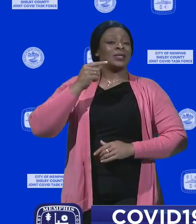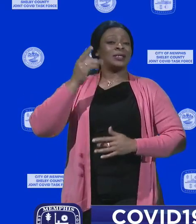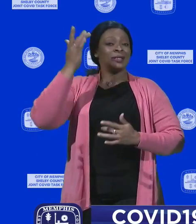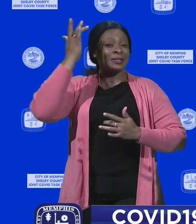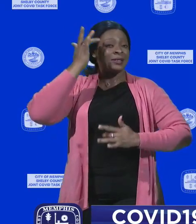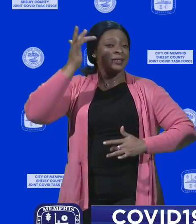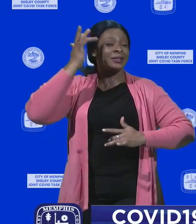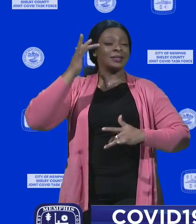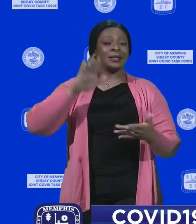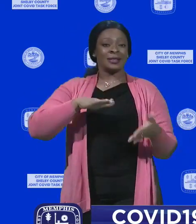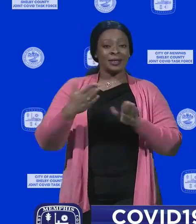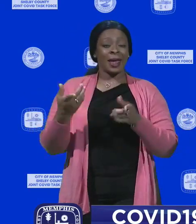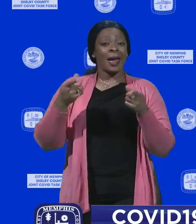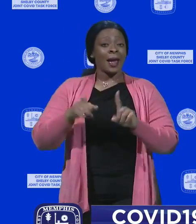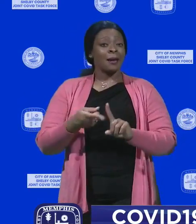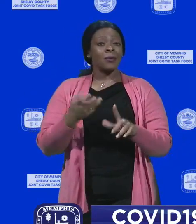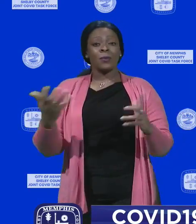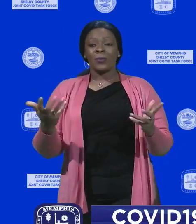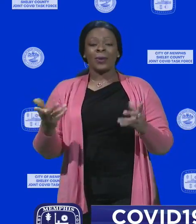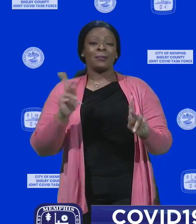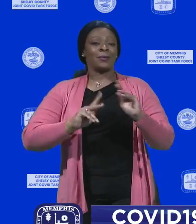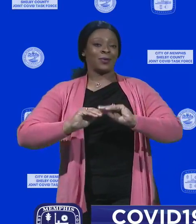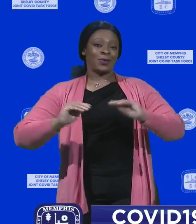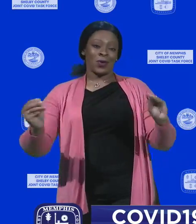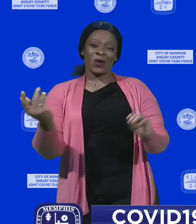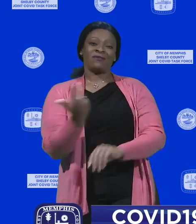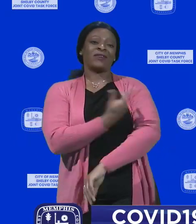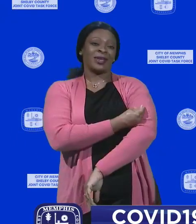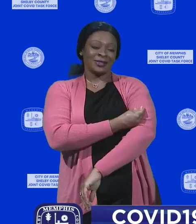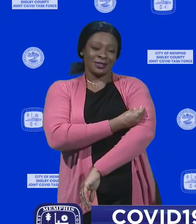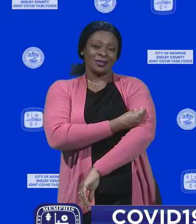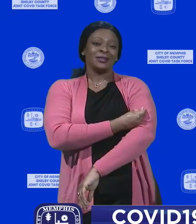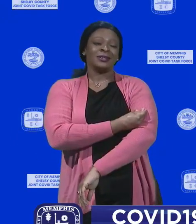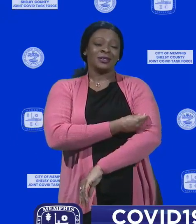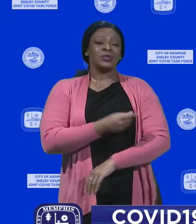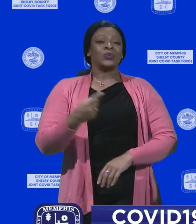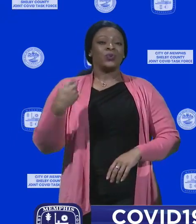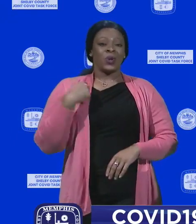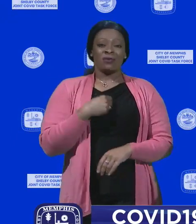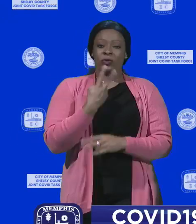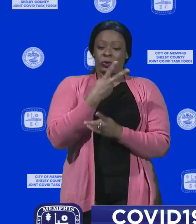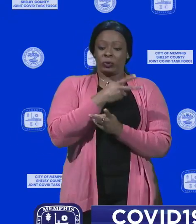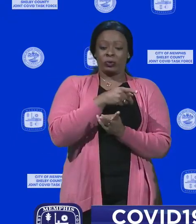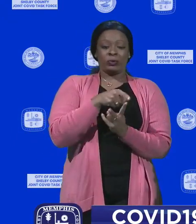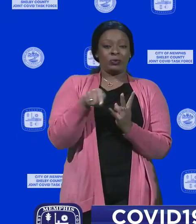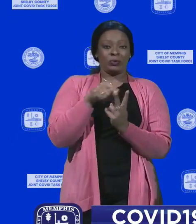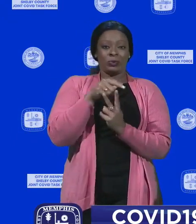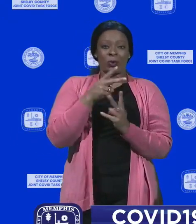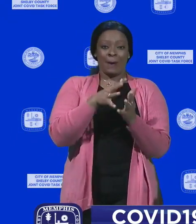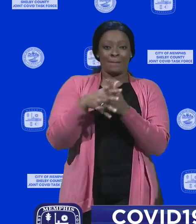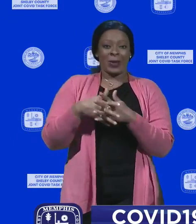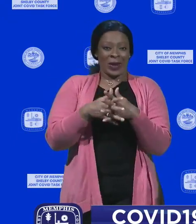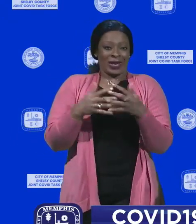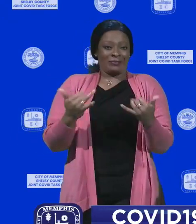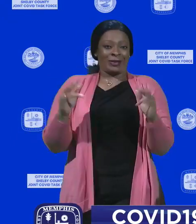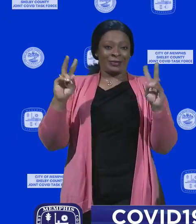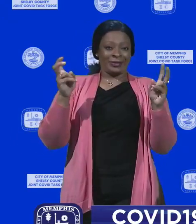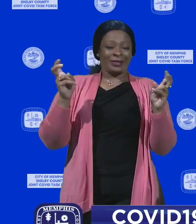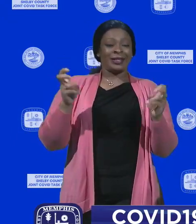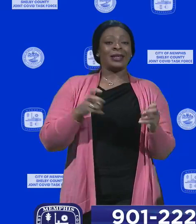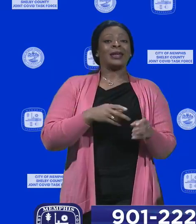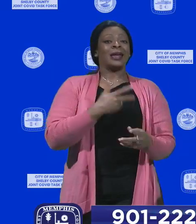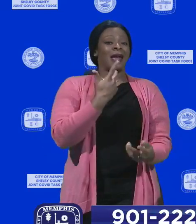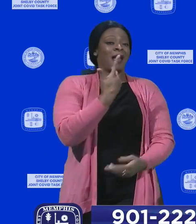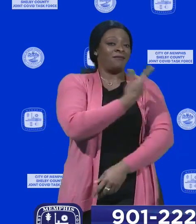are happening among unvaccinated people. So we really have a tale of two Americas right now: a